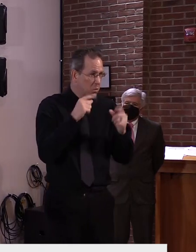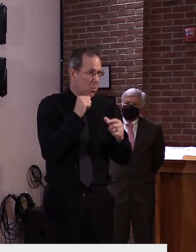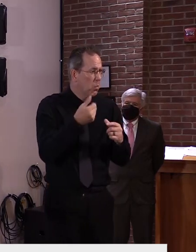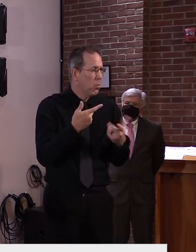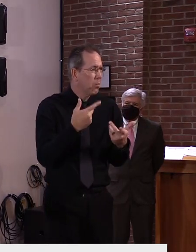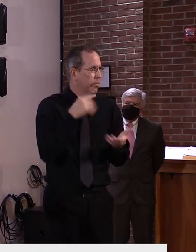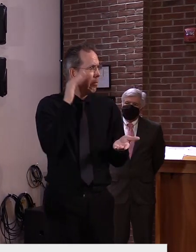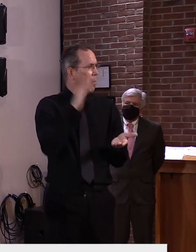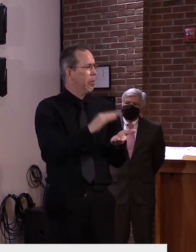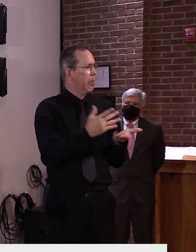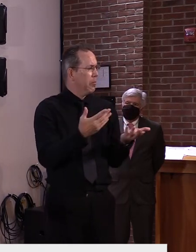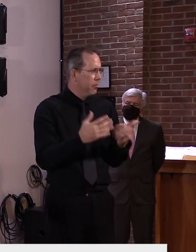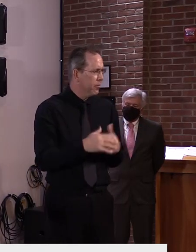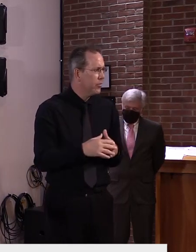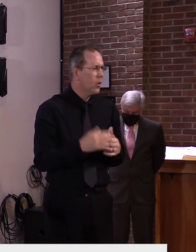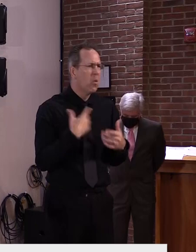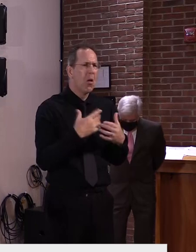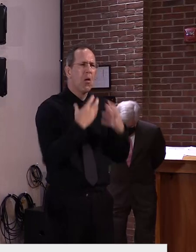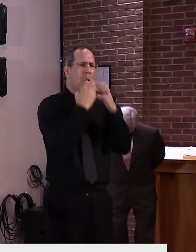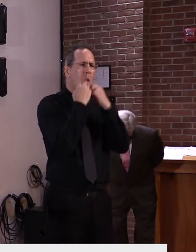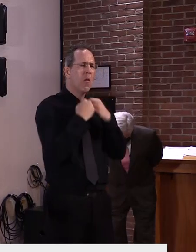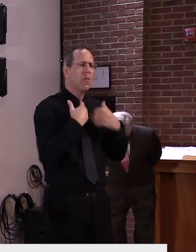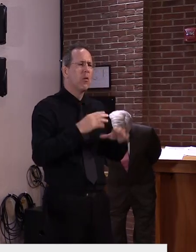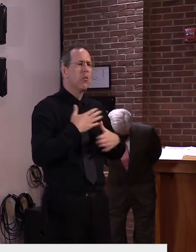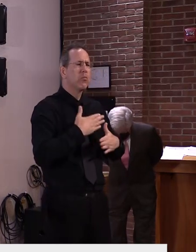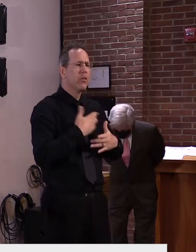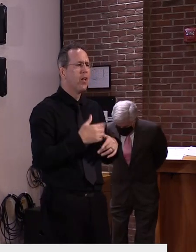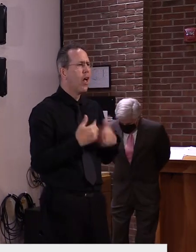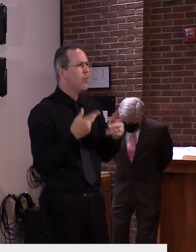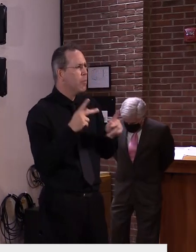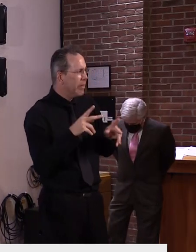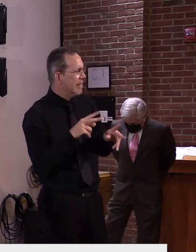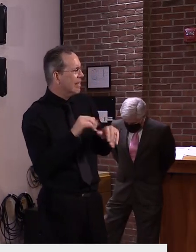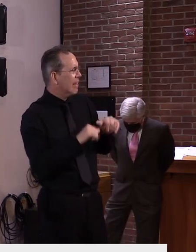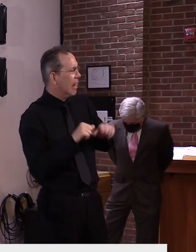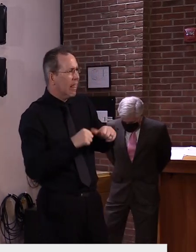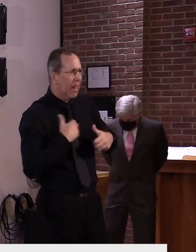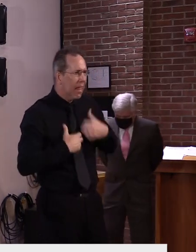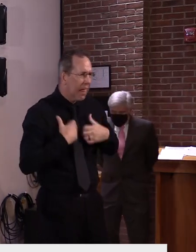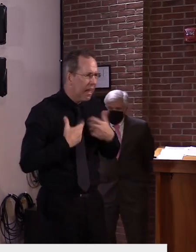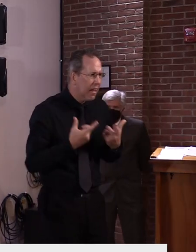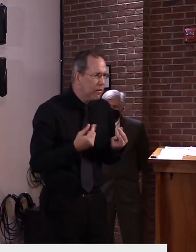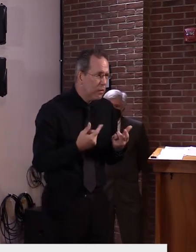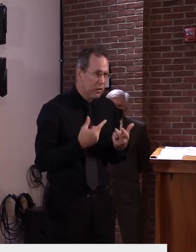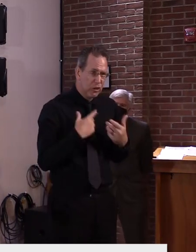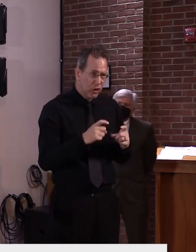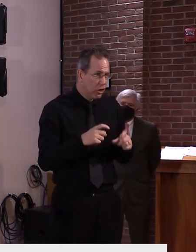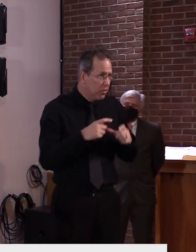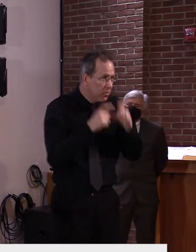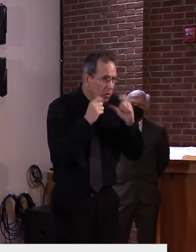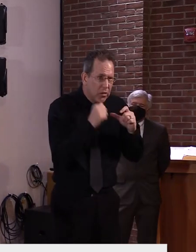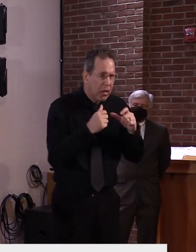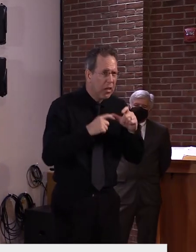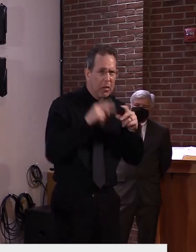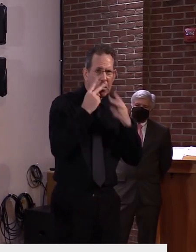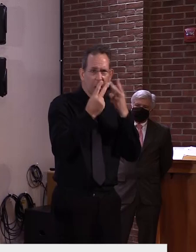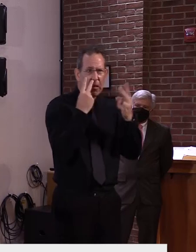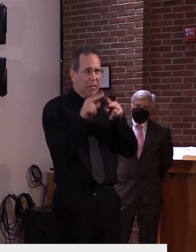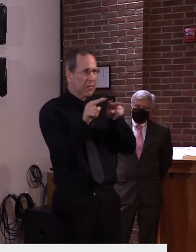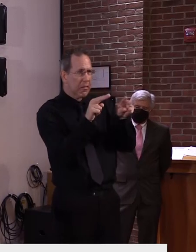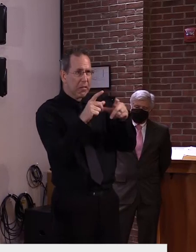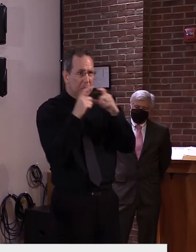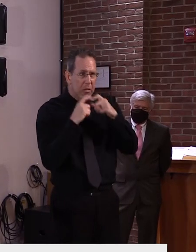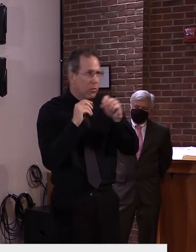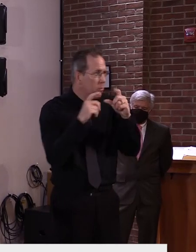to do. But there are others that are just not clear on, you know, if there really is a difference that it would make. There are others